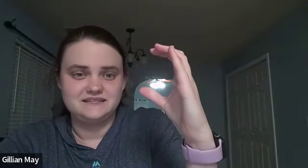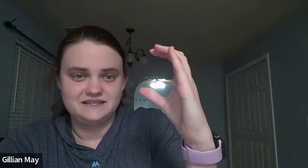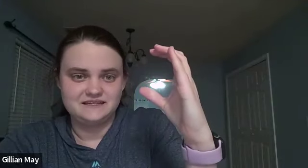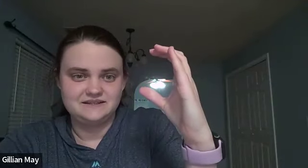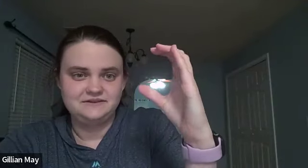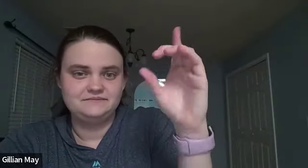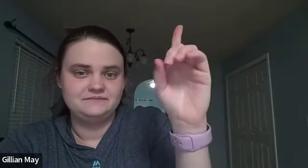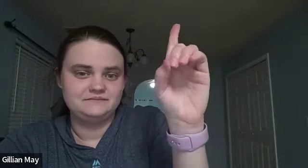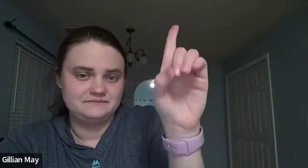D,